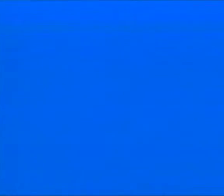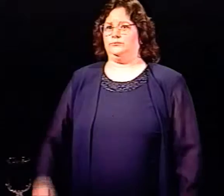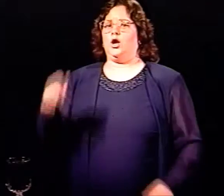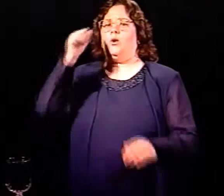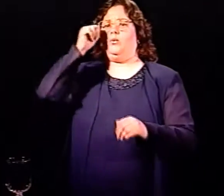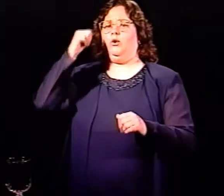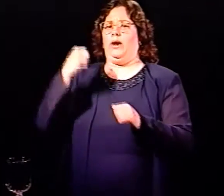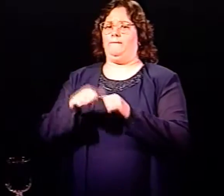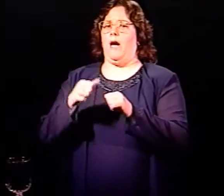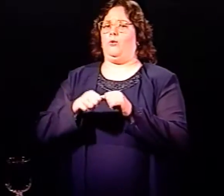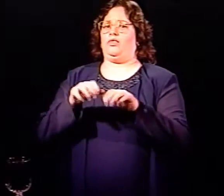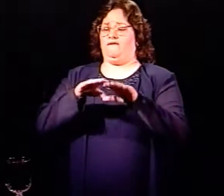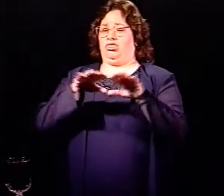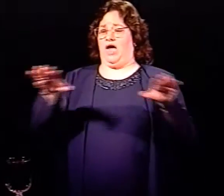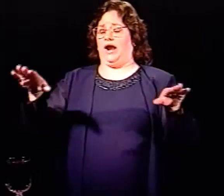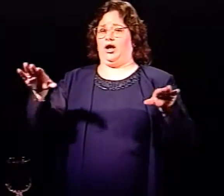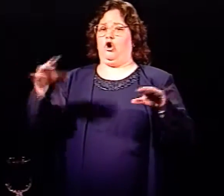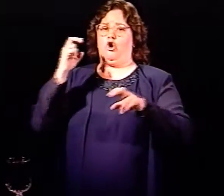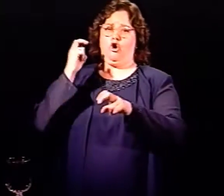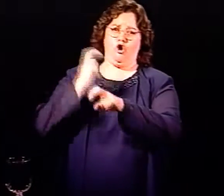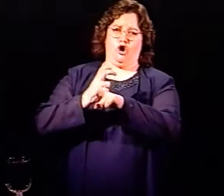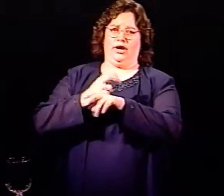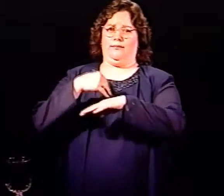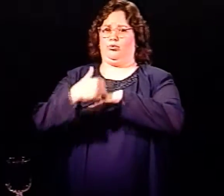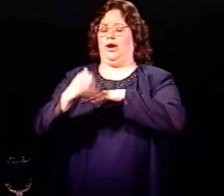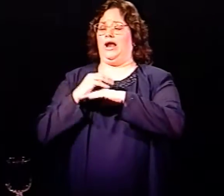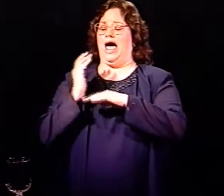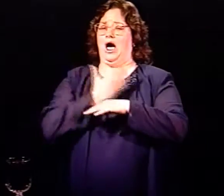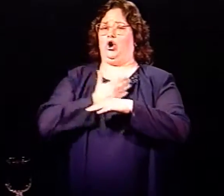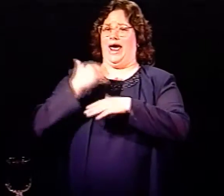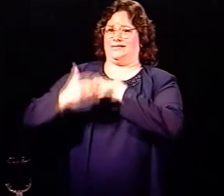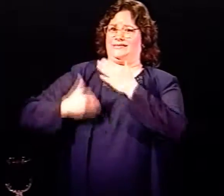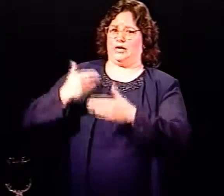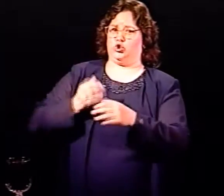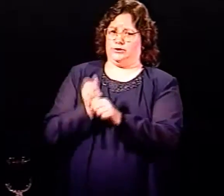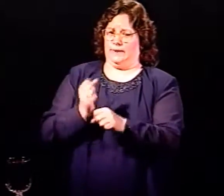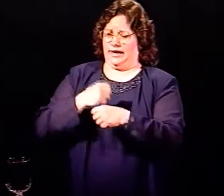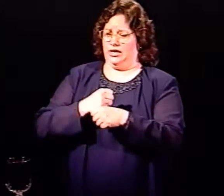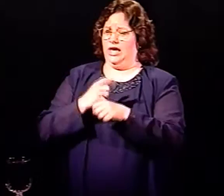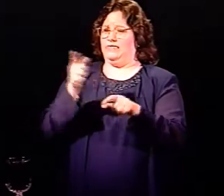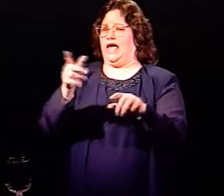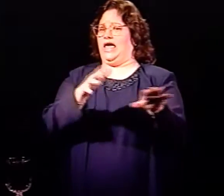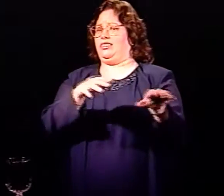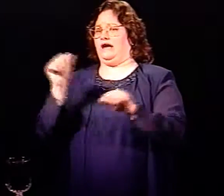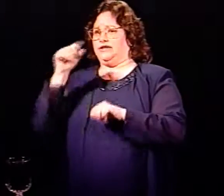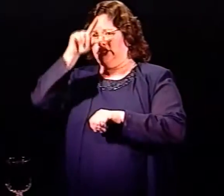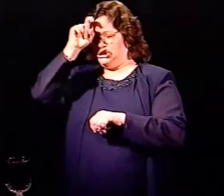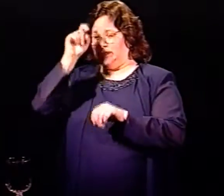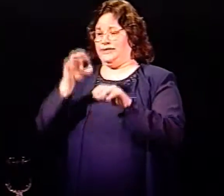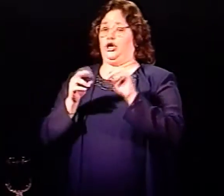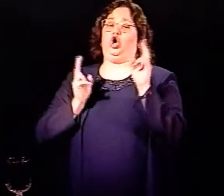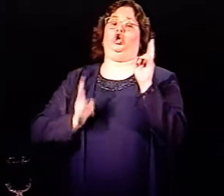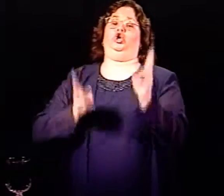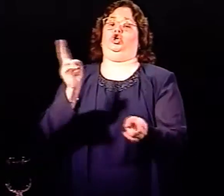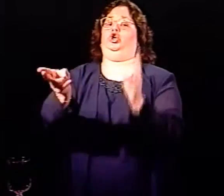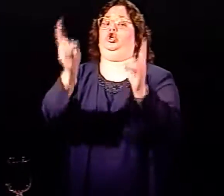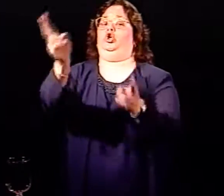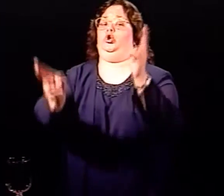We remember the flat, hard bread our ancestors made. They left Egypt in a hurry. They did not